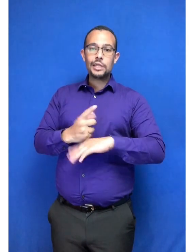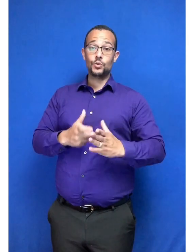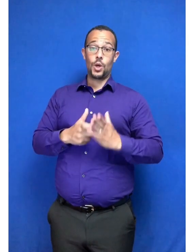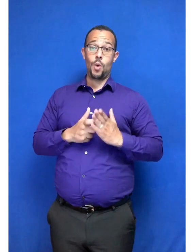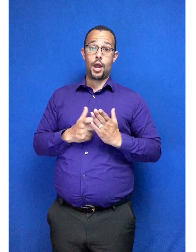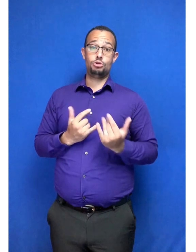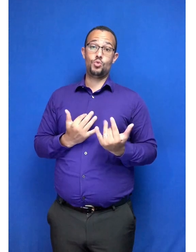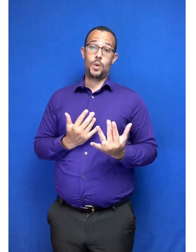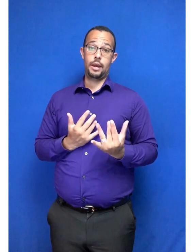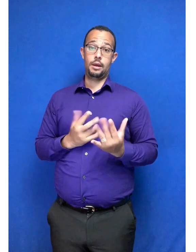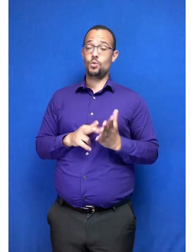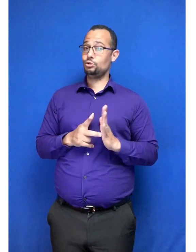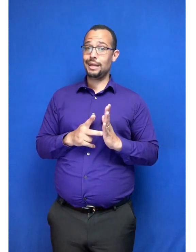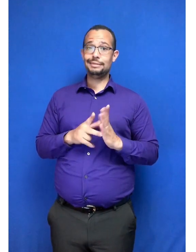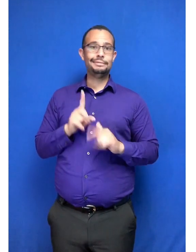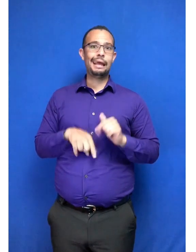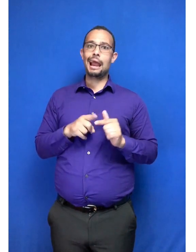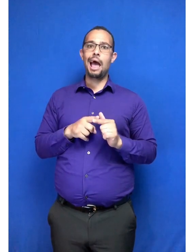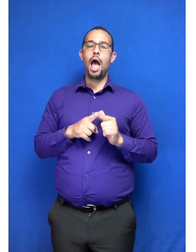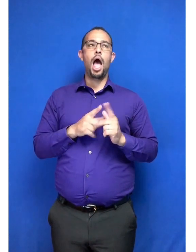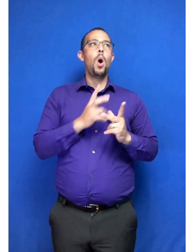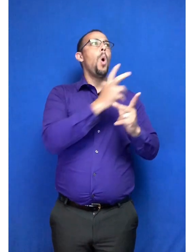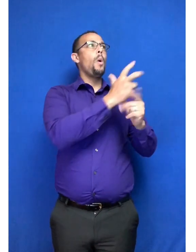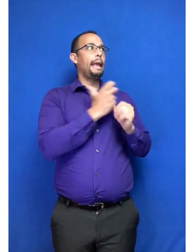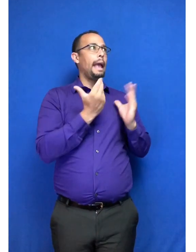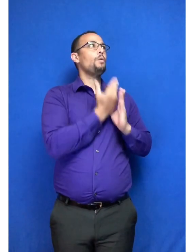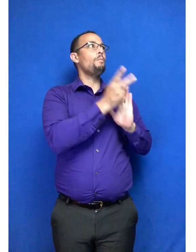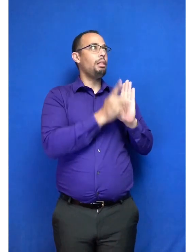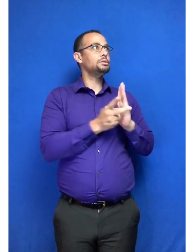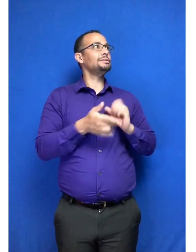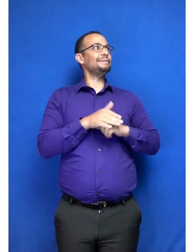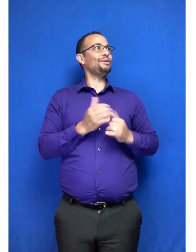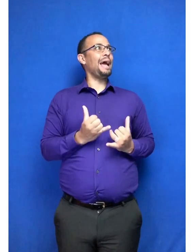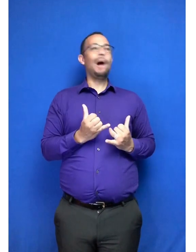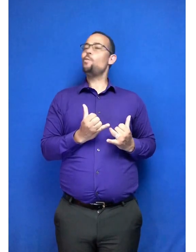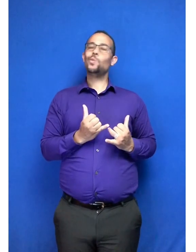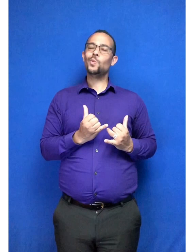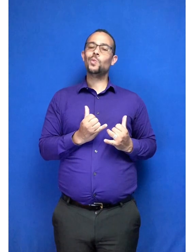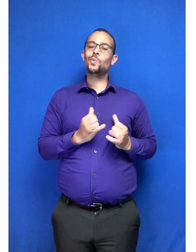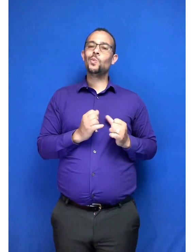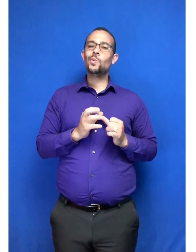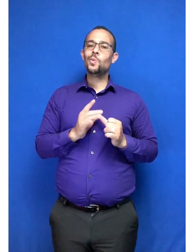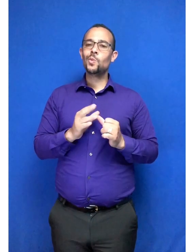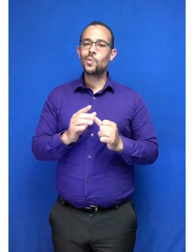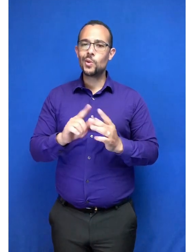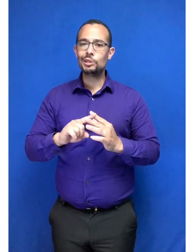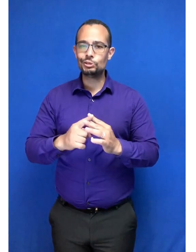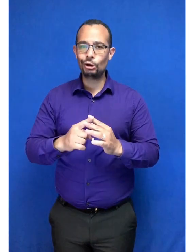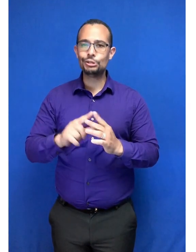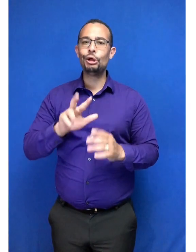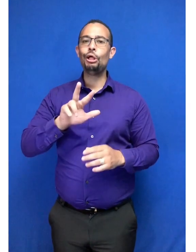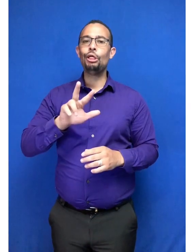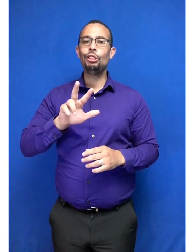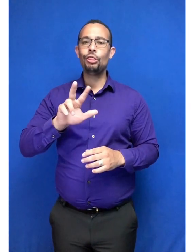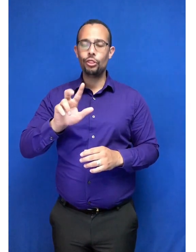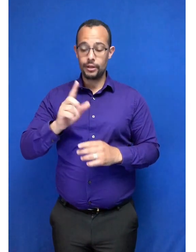Again, 30-day waiting period, meaning when you buy it, the policy will start on day 31. So